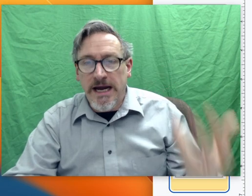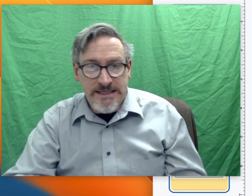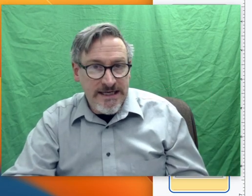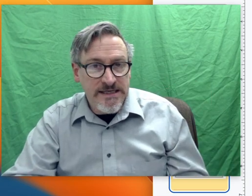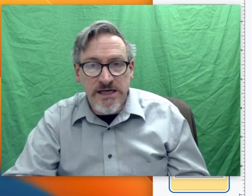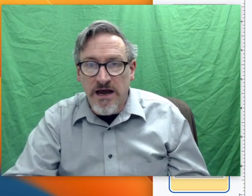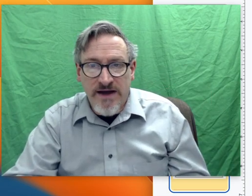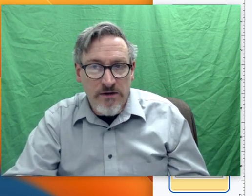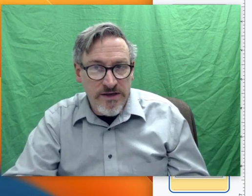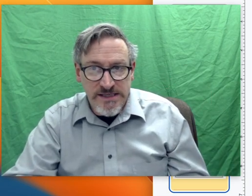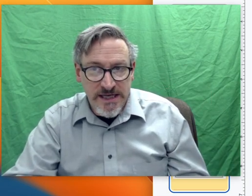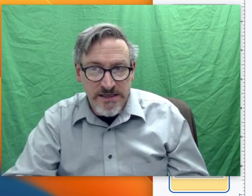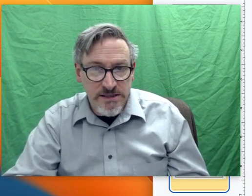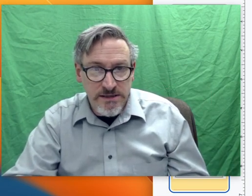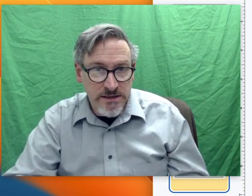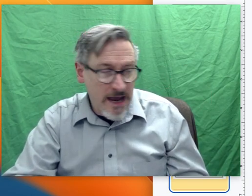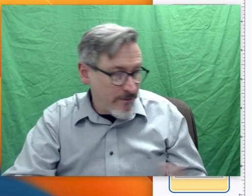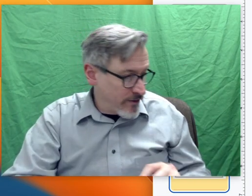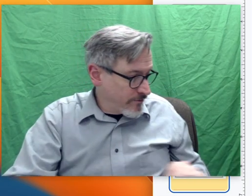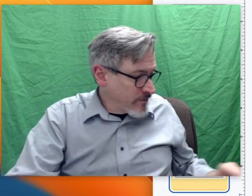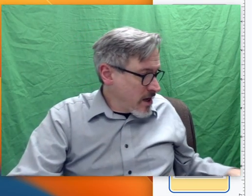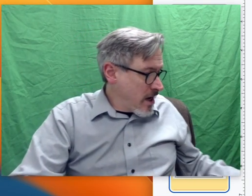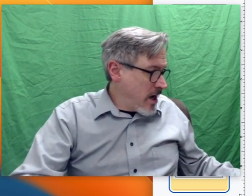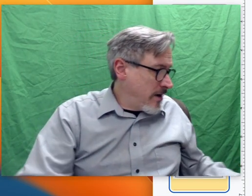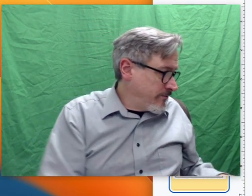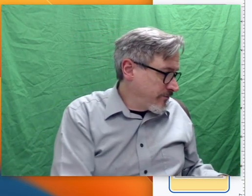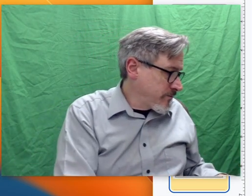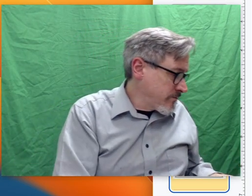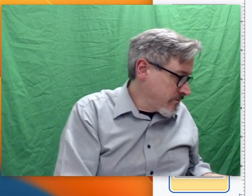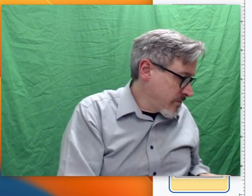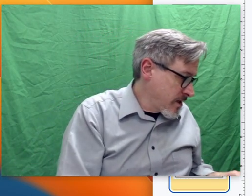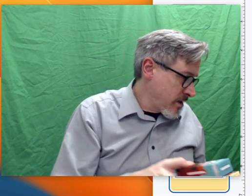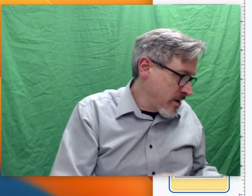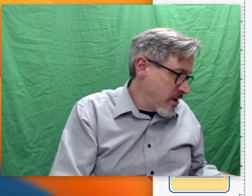giving ideas of how these things happen. I